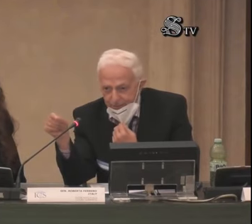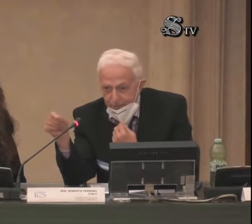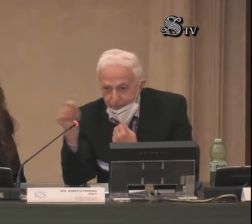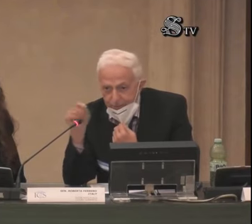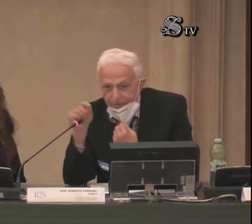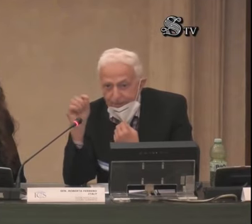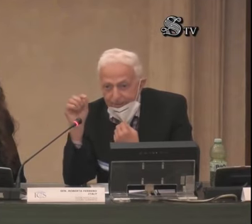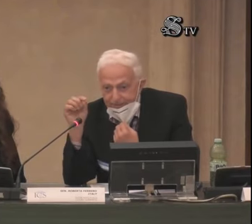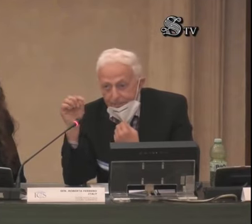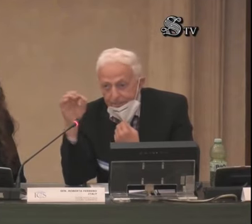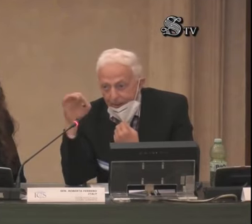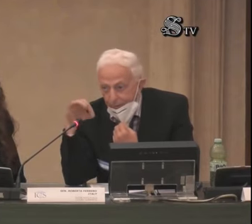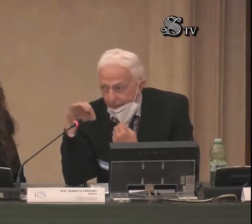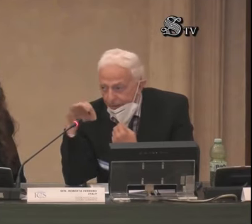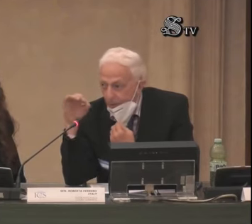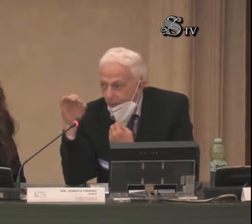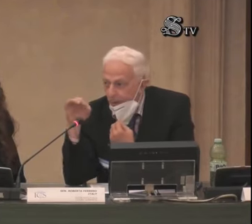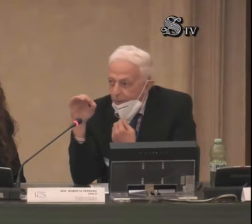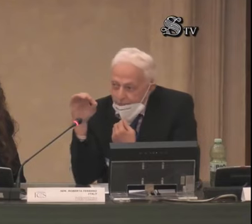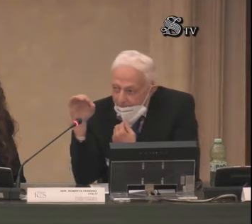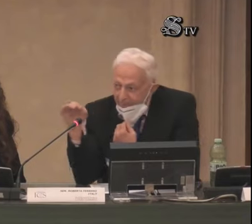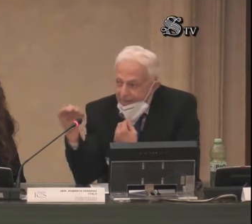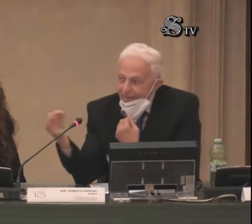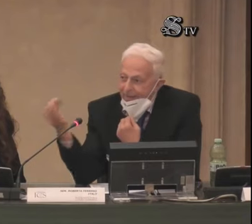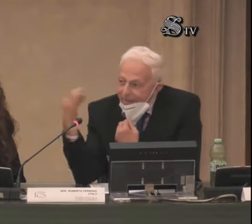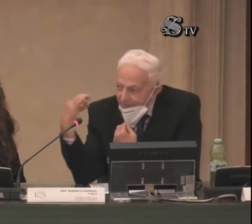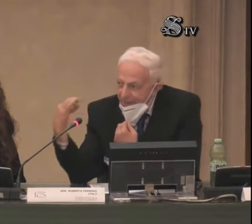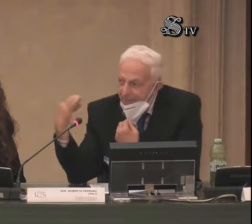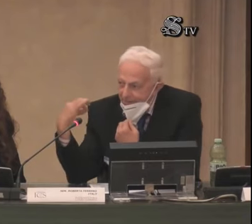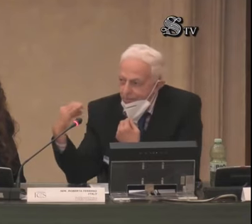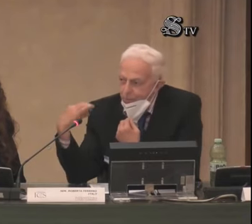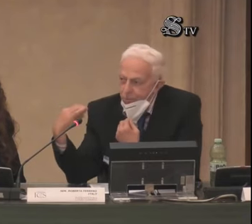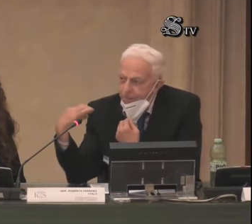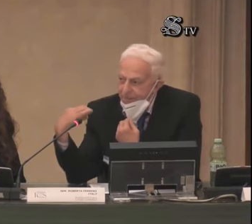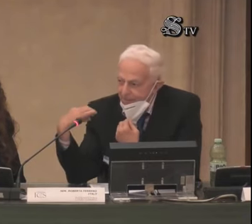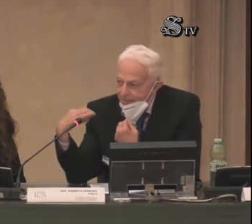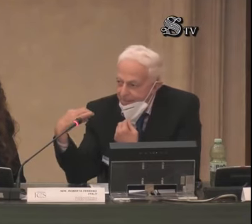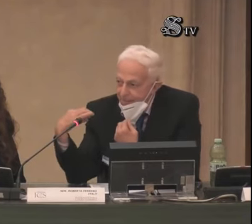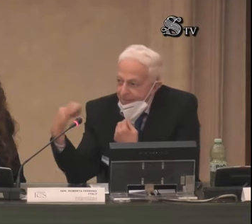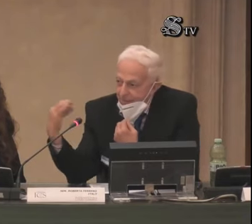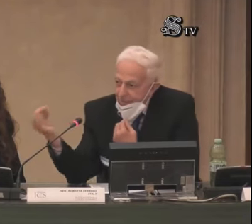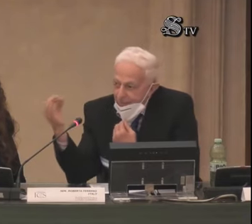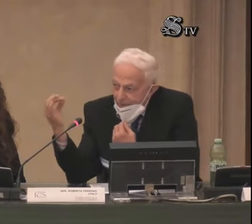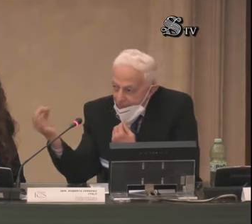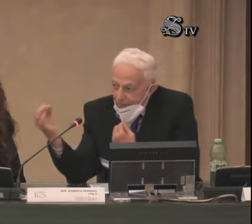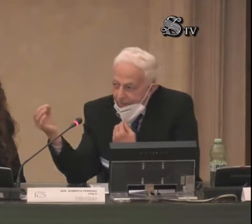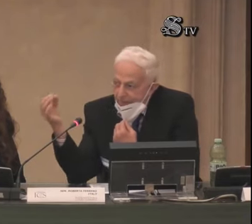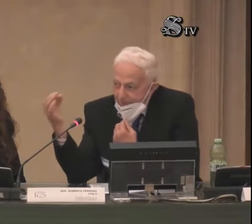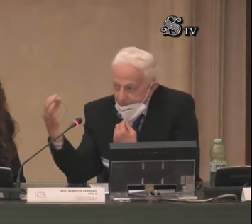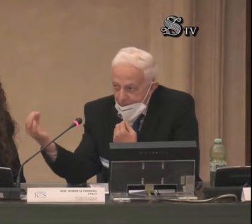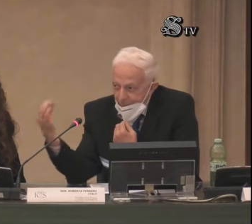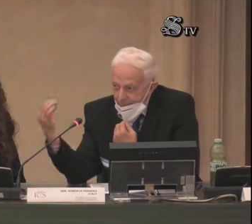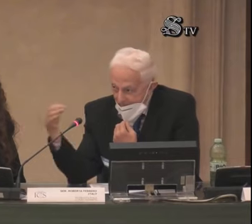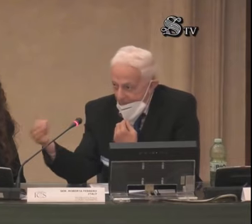the virus, you have some pathway who are automatically activated into the human cells. Imagine the furin,